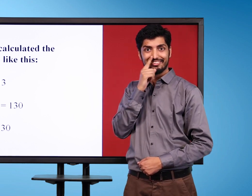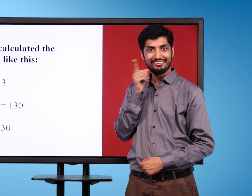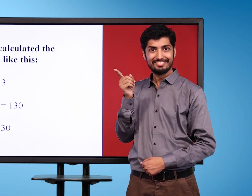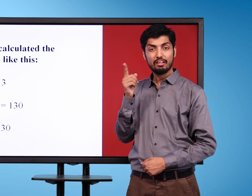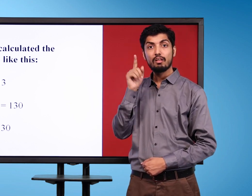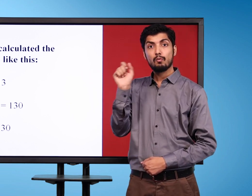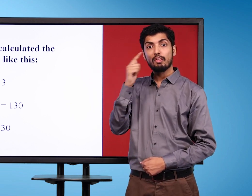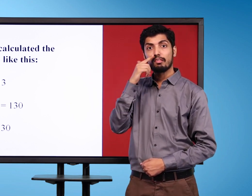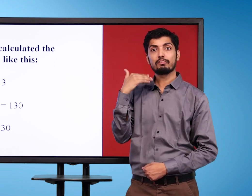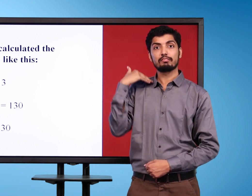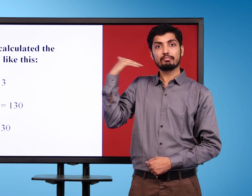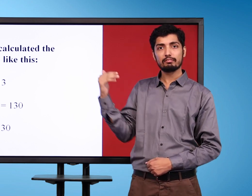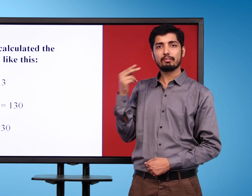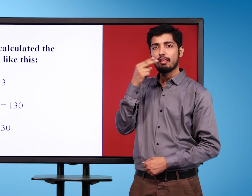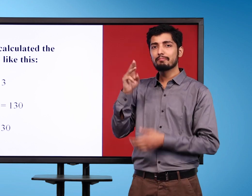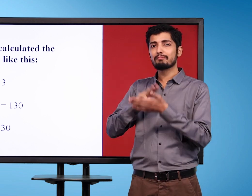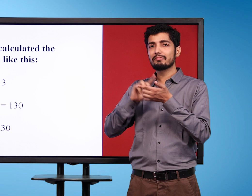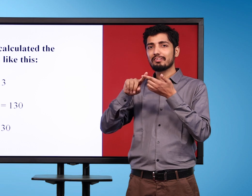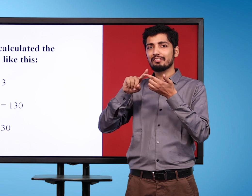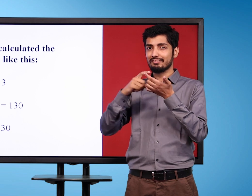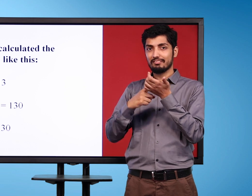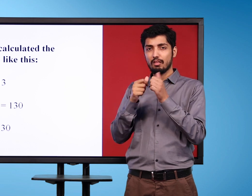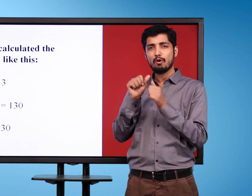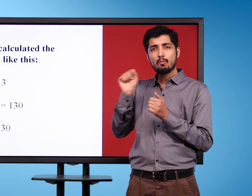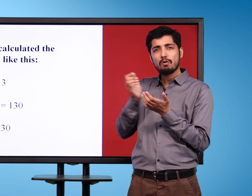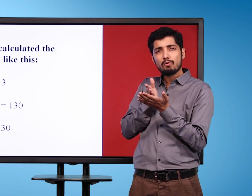Meera calculated the amount like this: